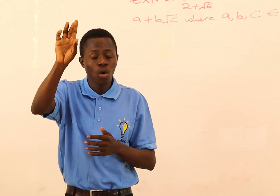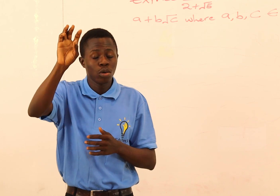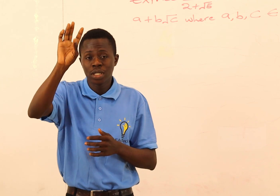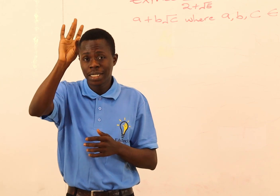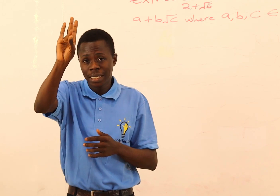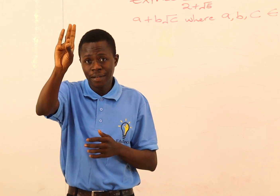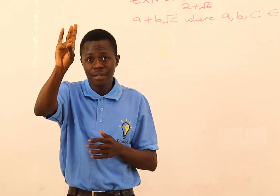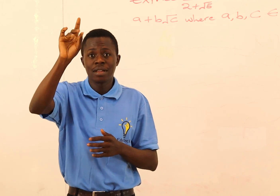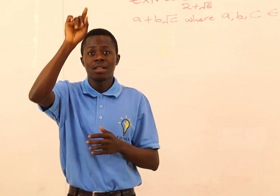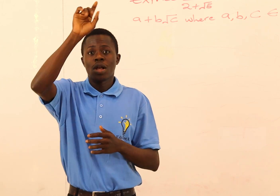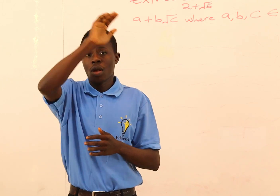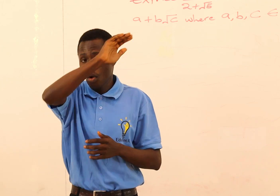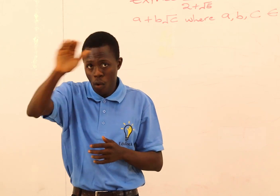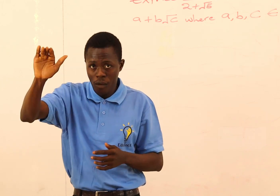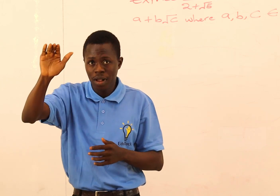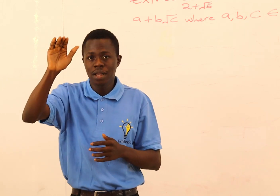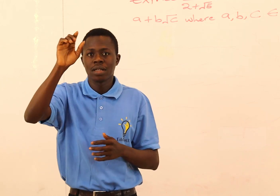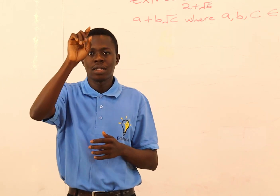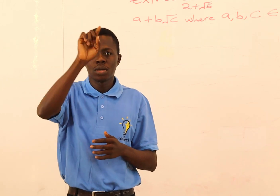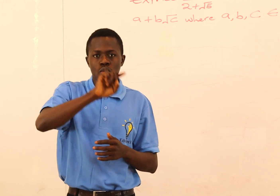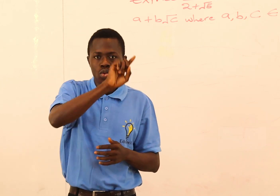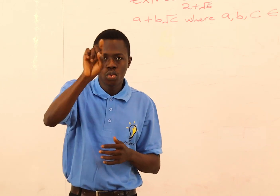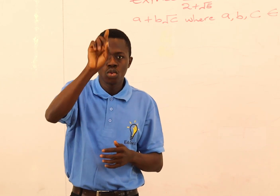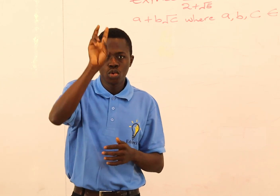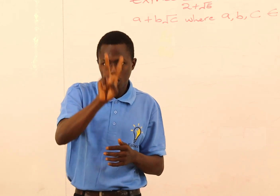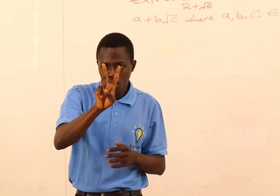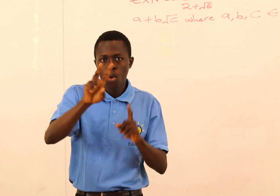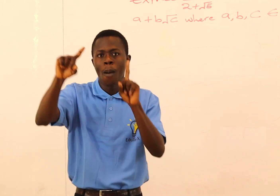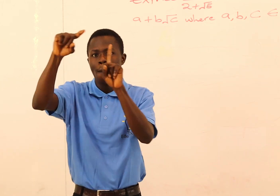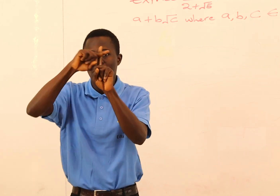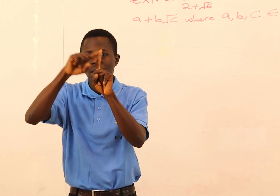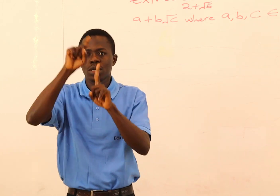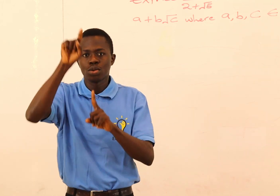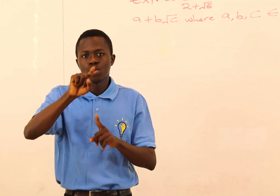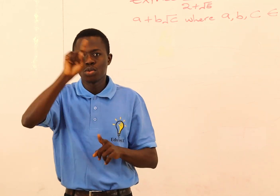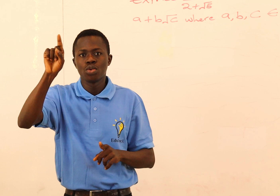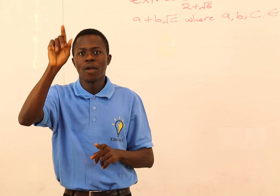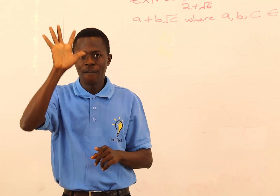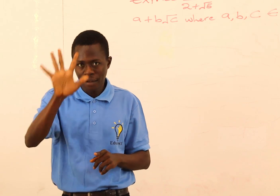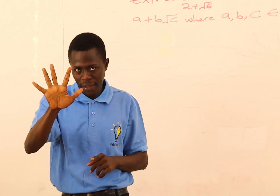7 divided by 2 plus the square root of 5.